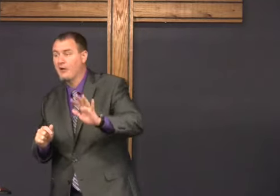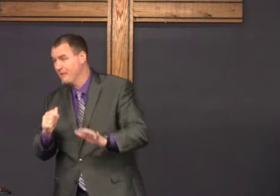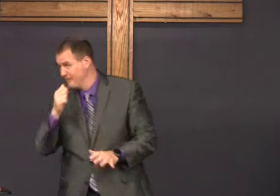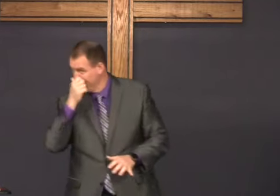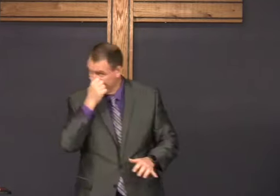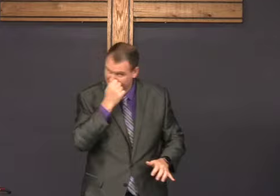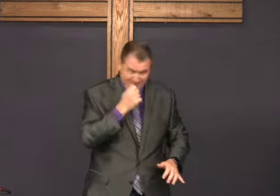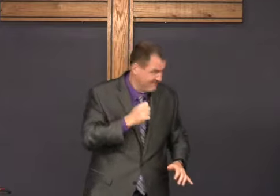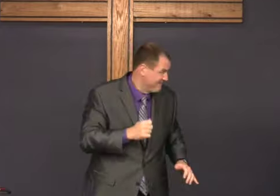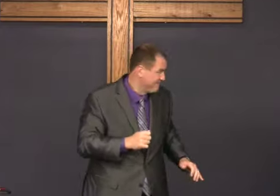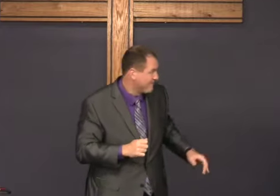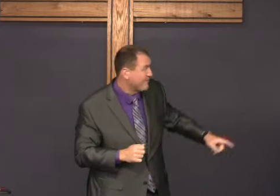evil.